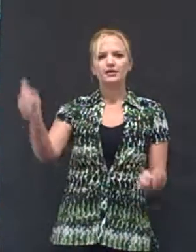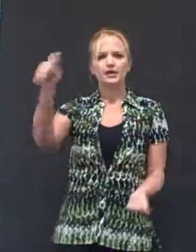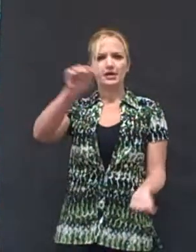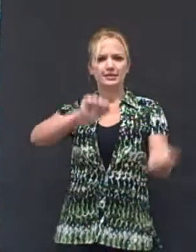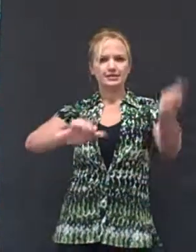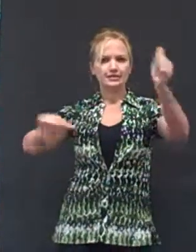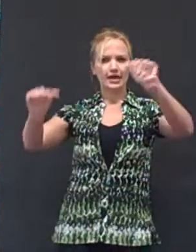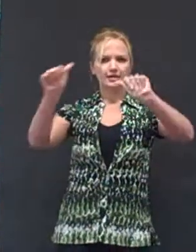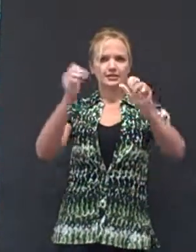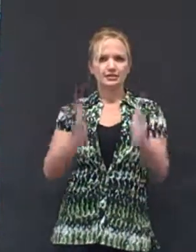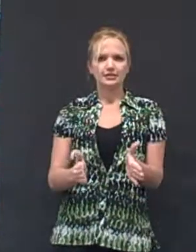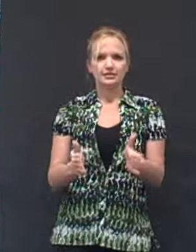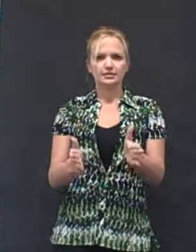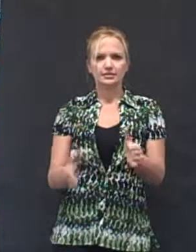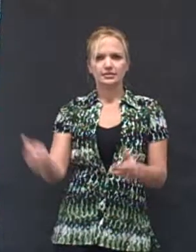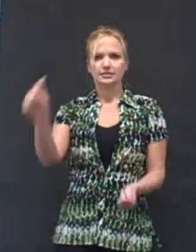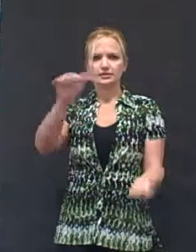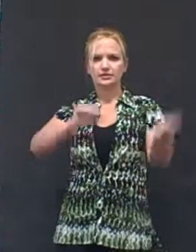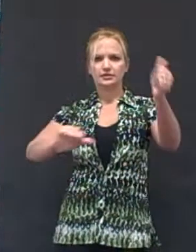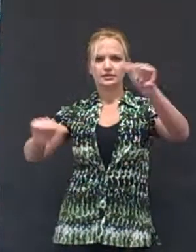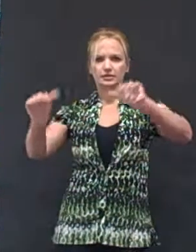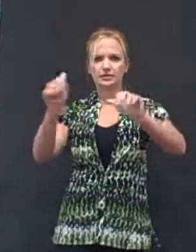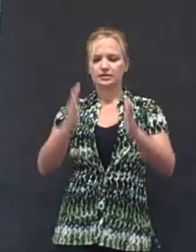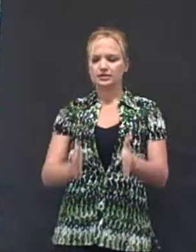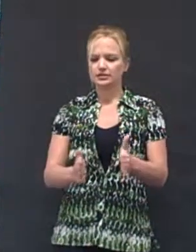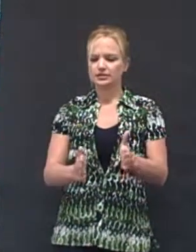Then a scientist.